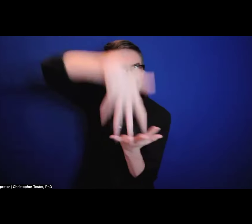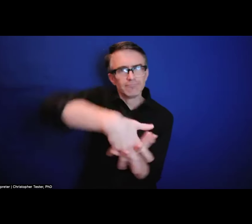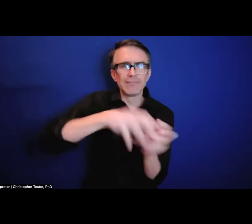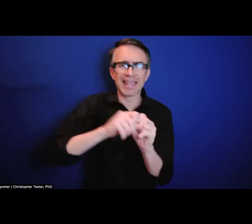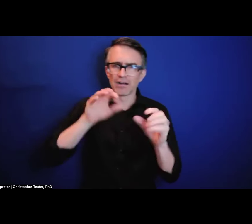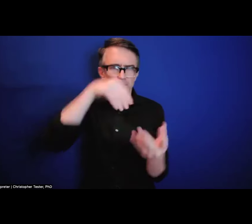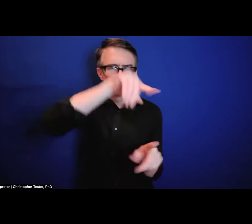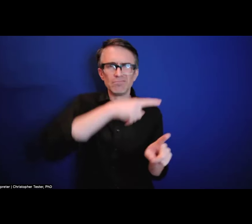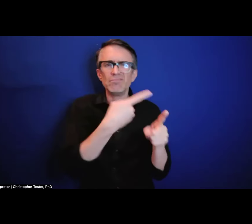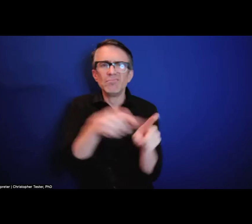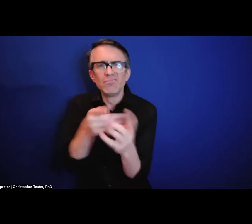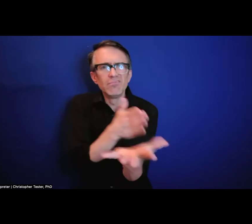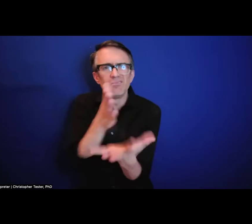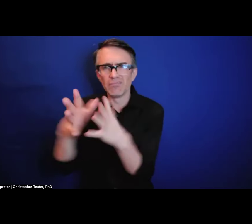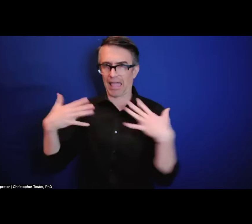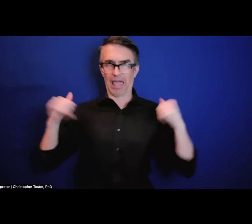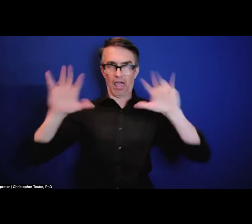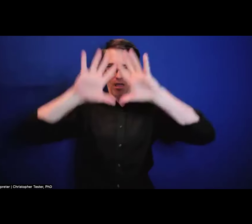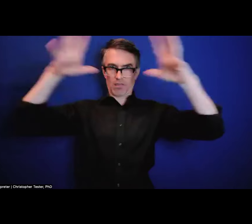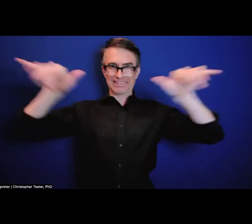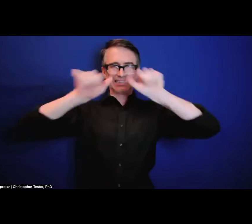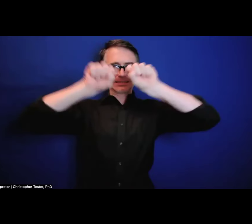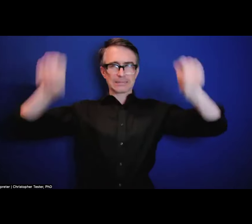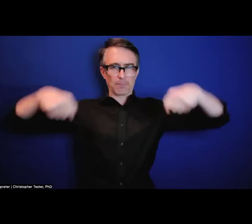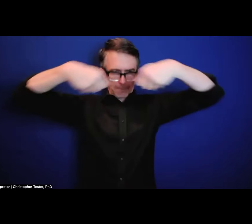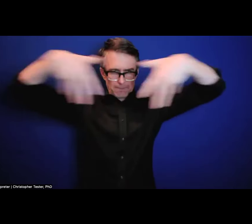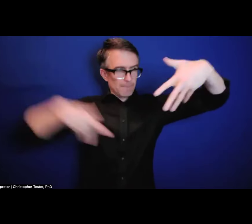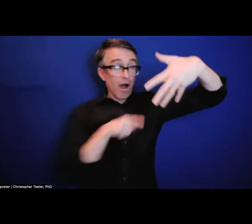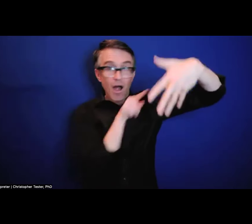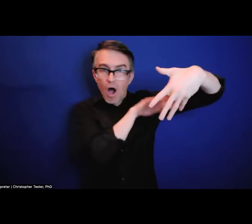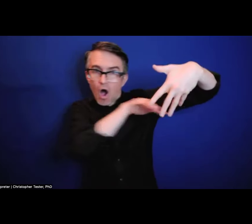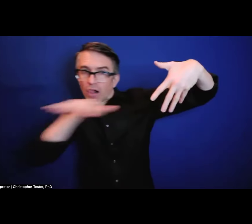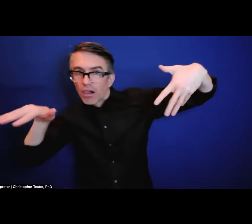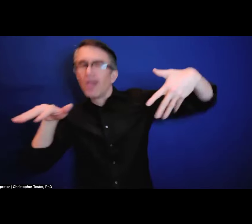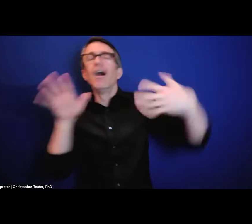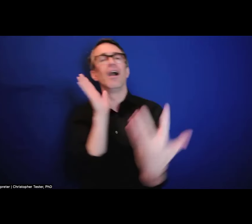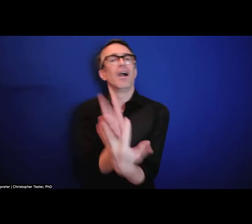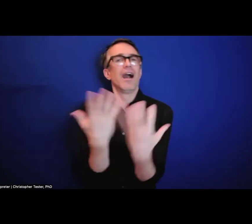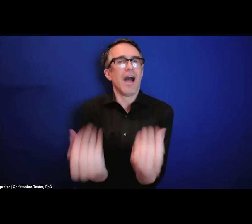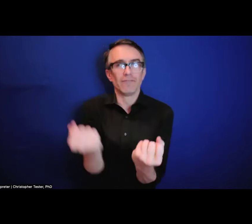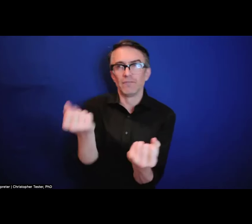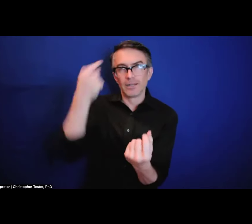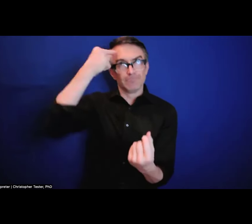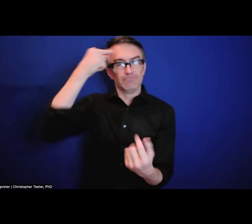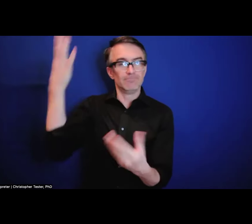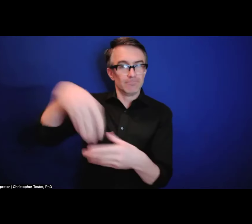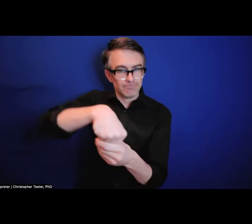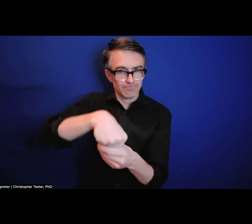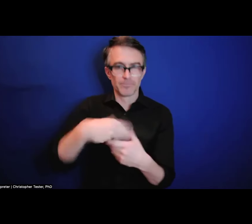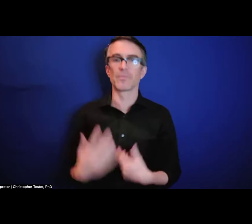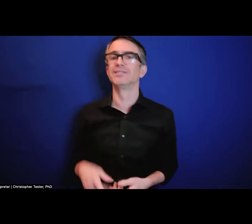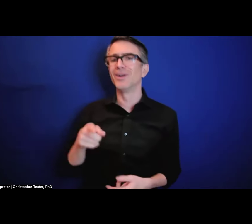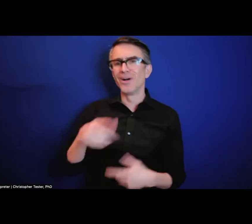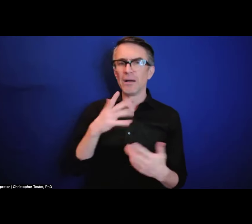disabilities is identifying the costs borne by persons with disabilities and their households, including both